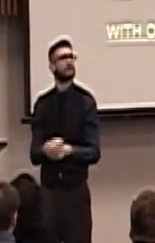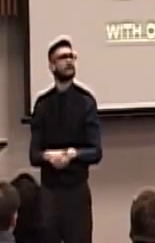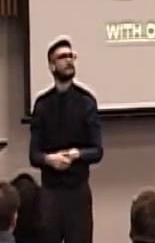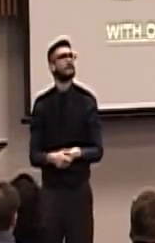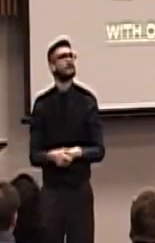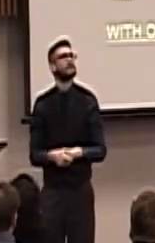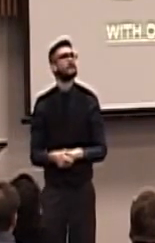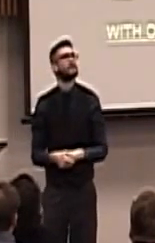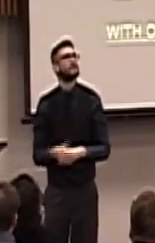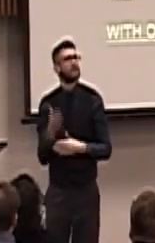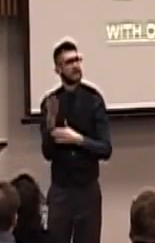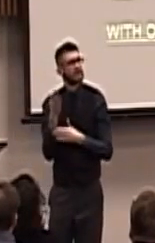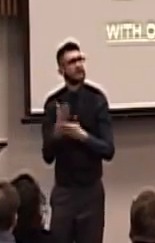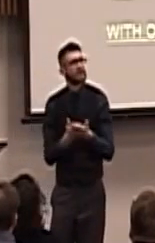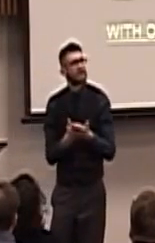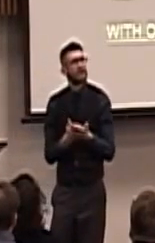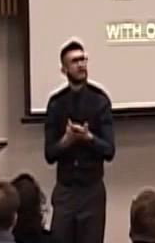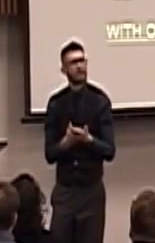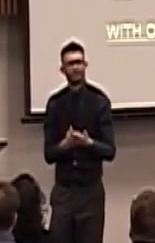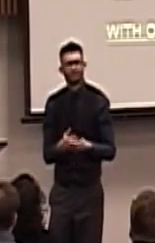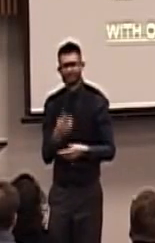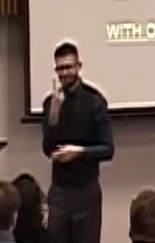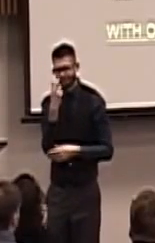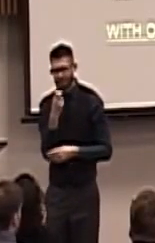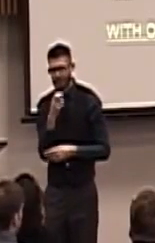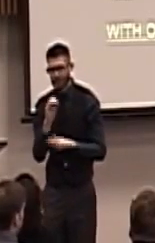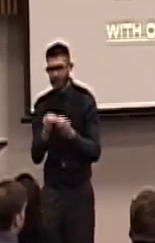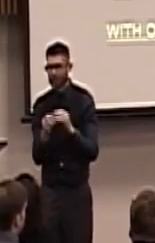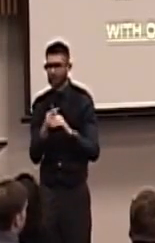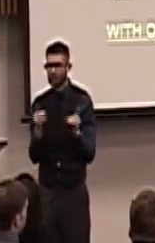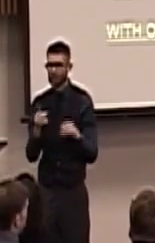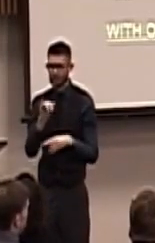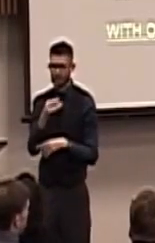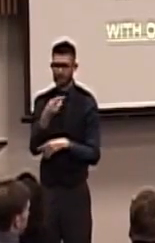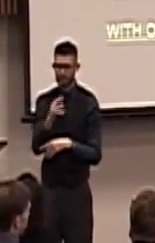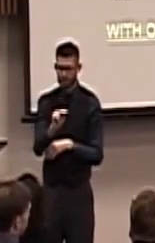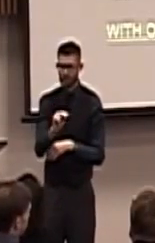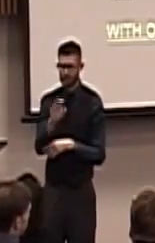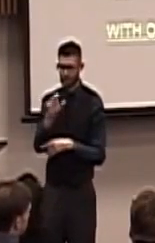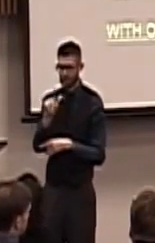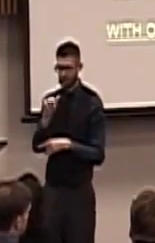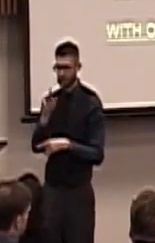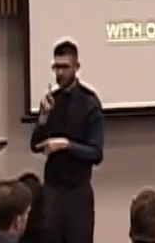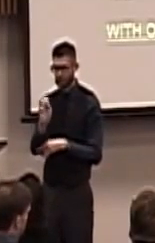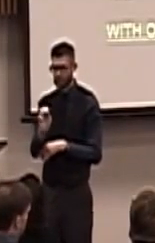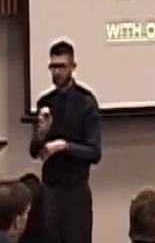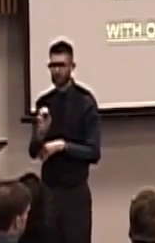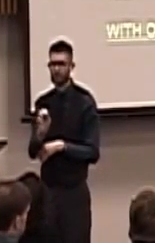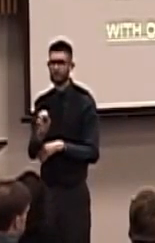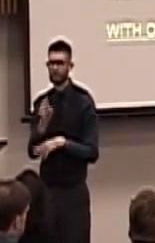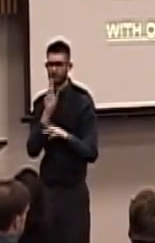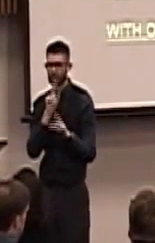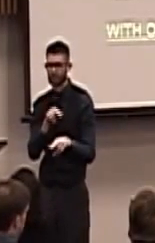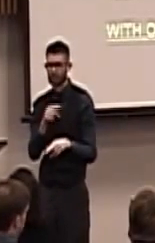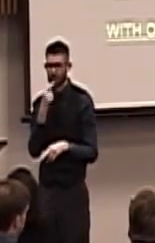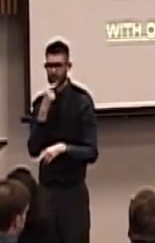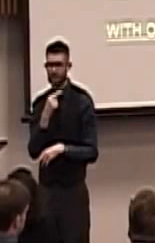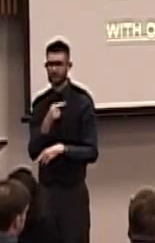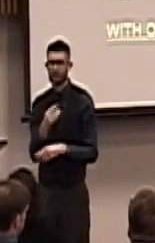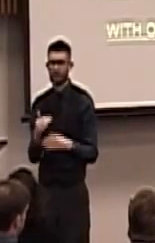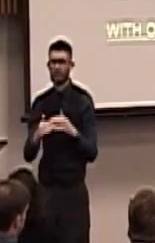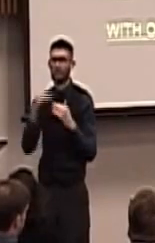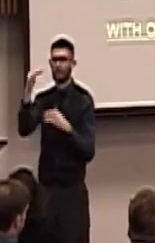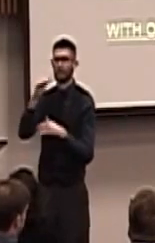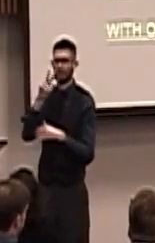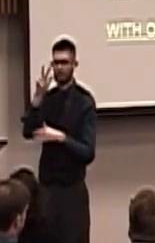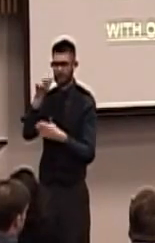Some were skeptical of those numbers. John Ed Clark reported over 3,500 have been baptized, and of course